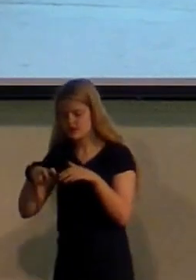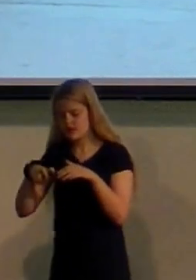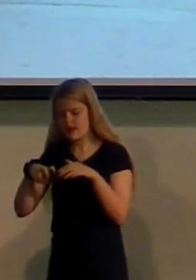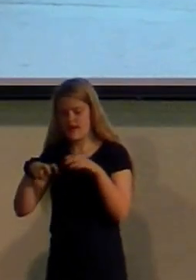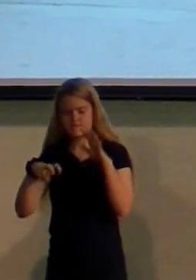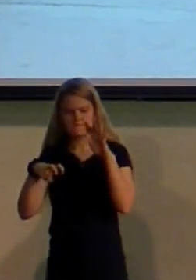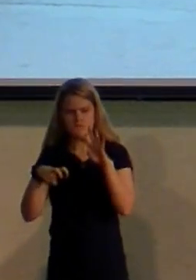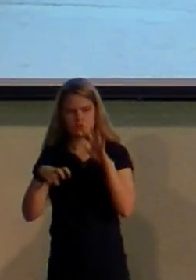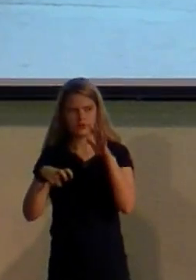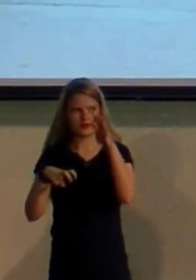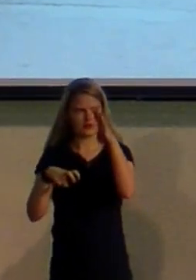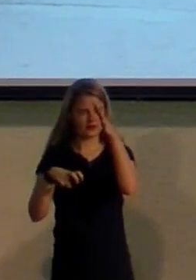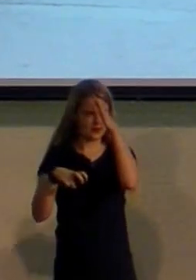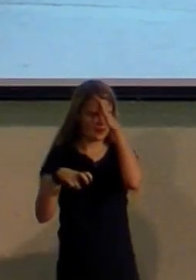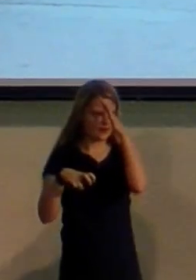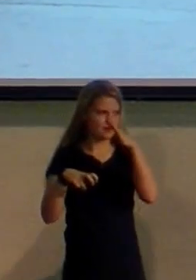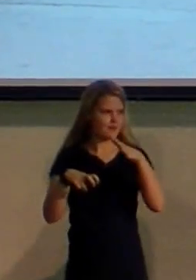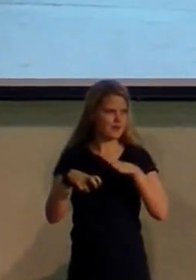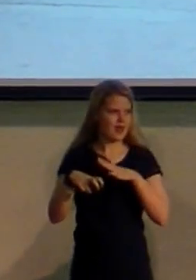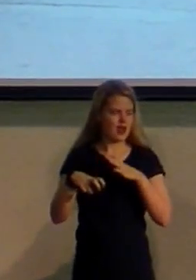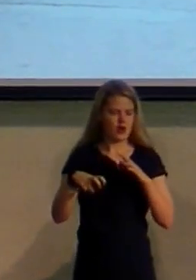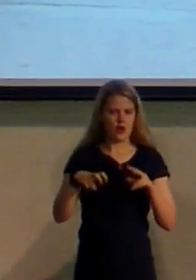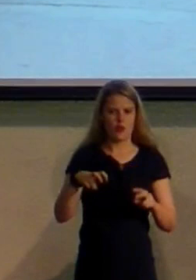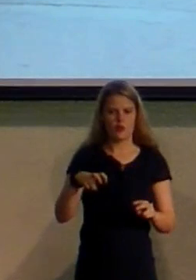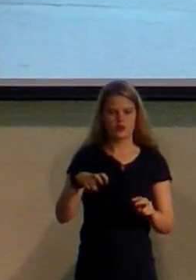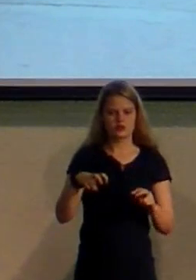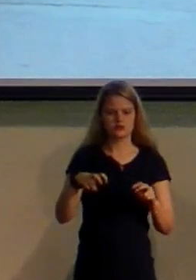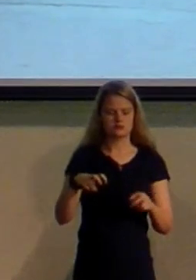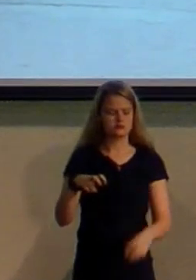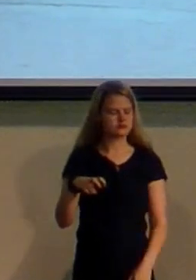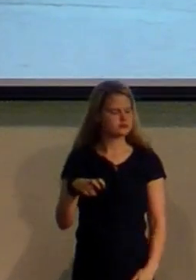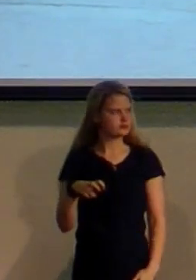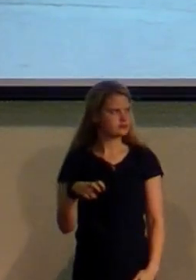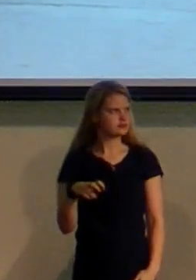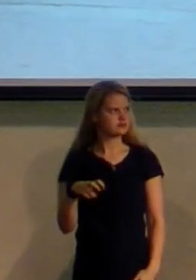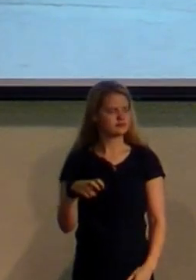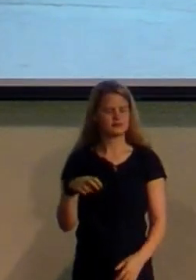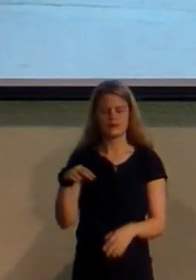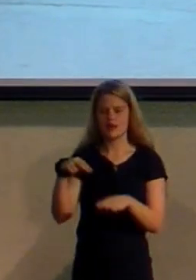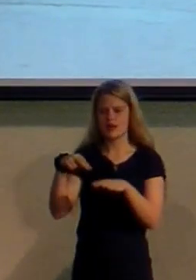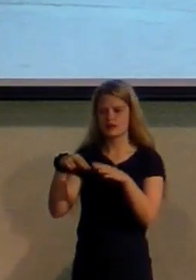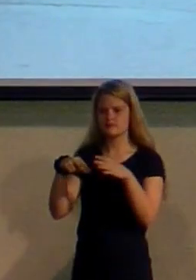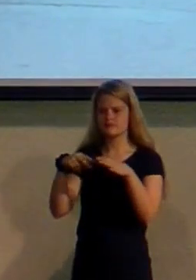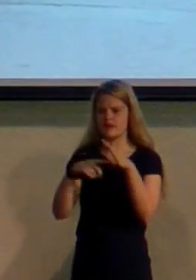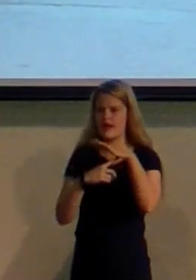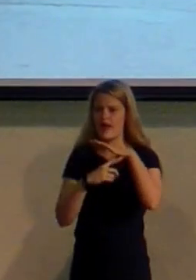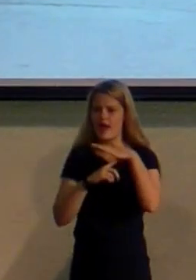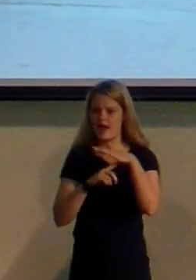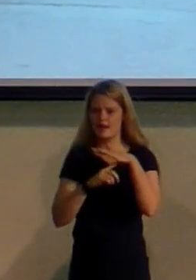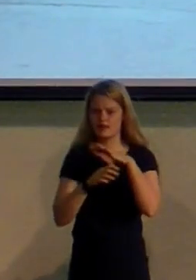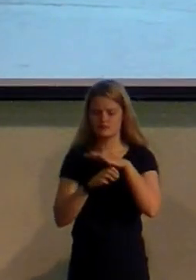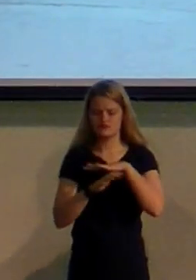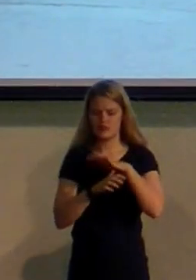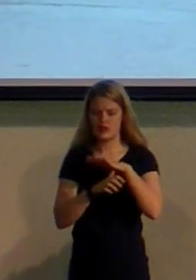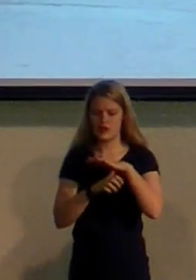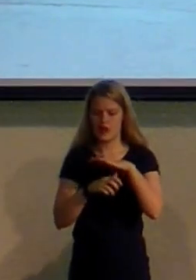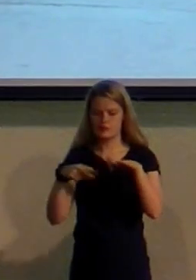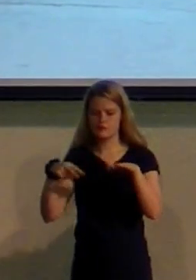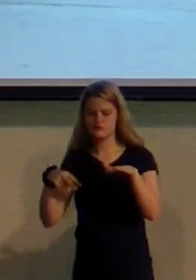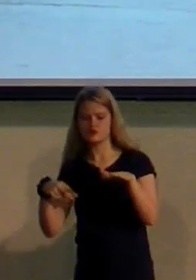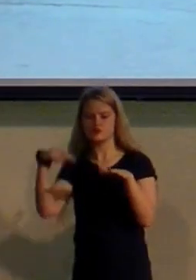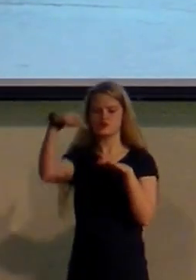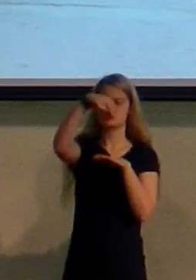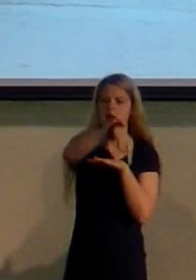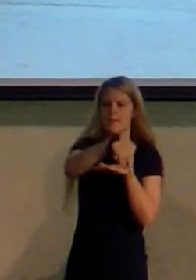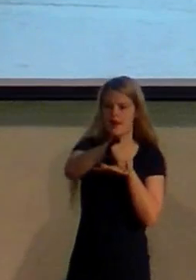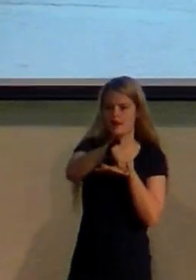with all their packs on and everything would jump out of the helicopter while it was still going, only 10 feet off the ground, and would roll